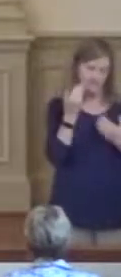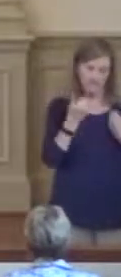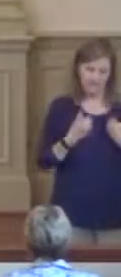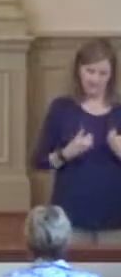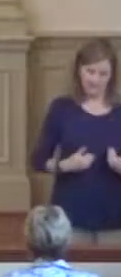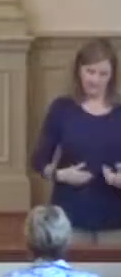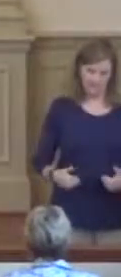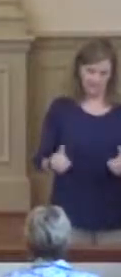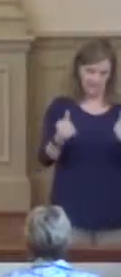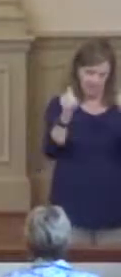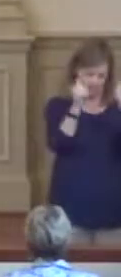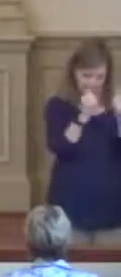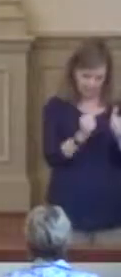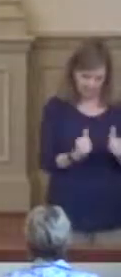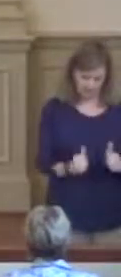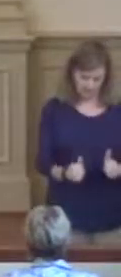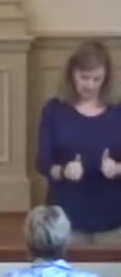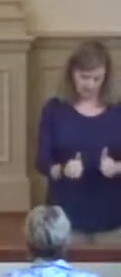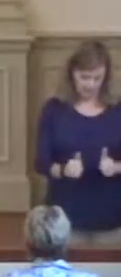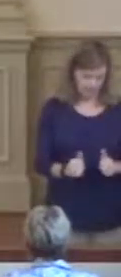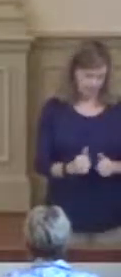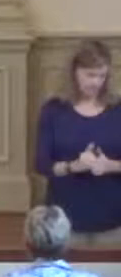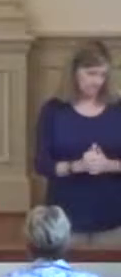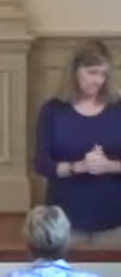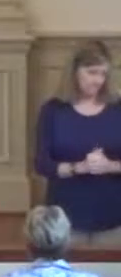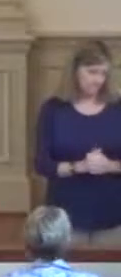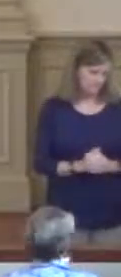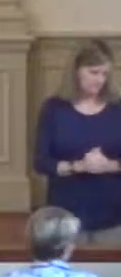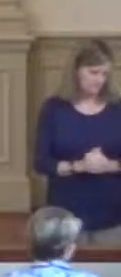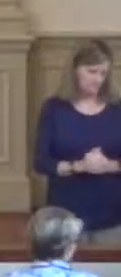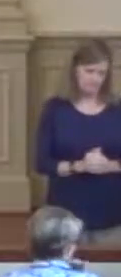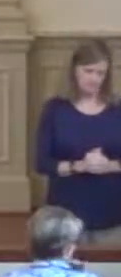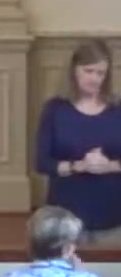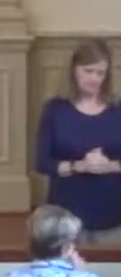If I could.